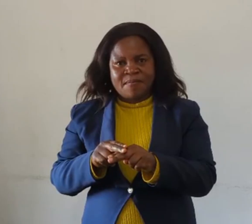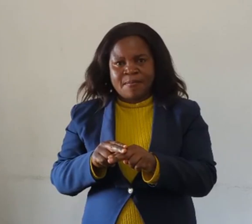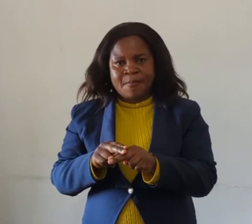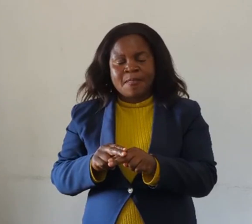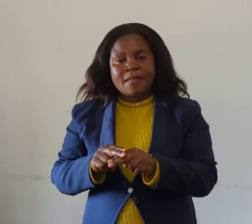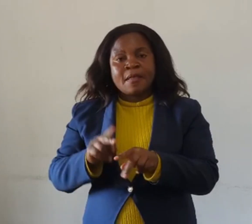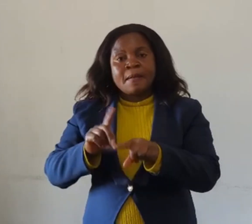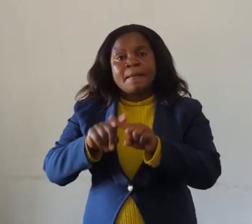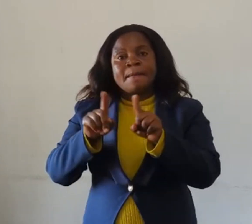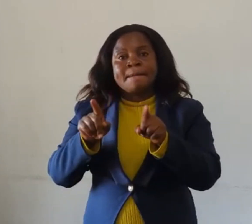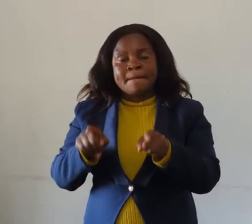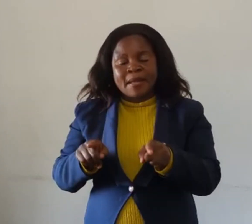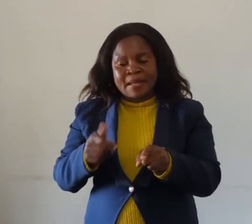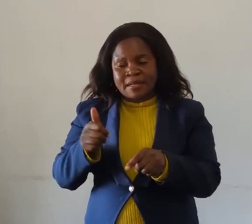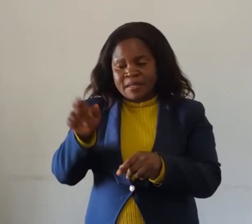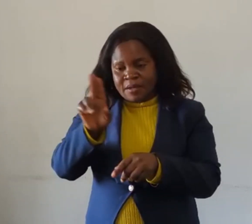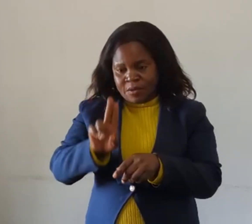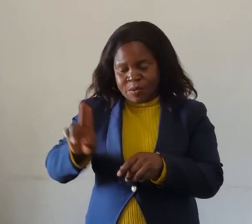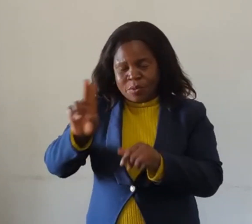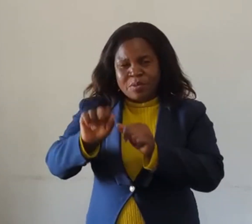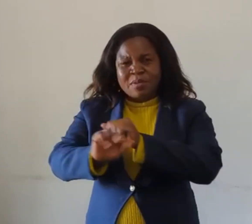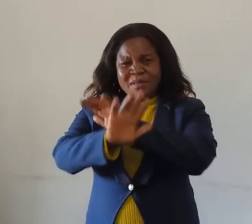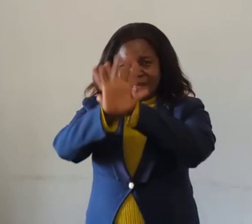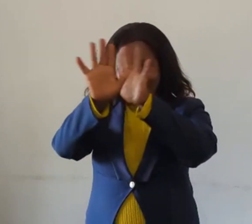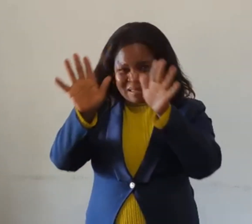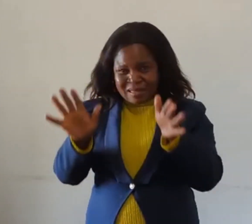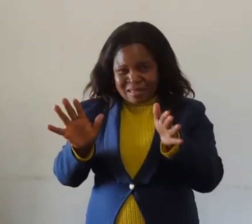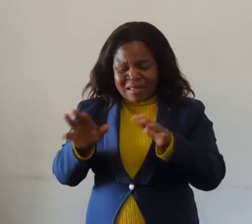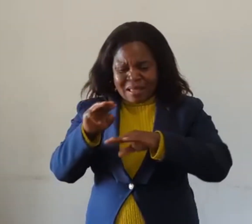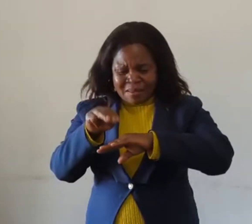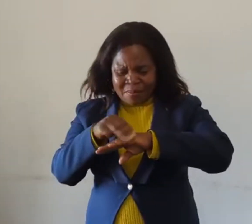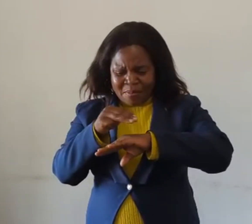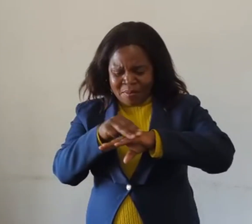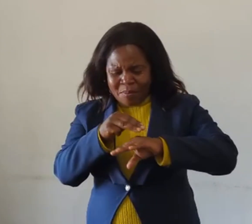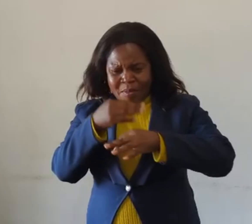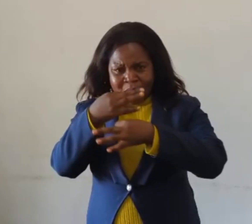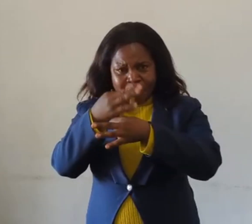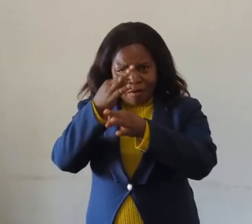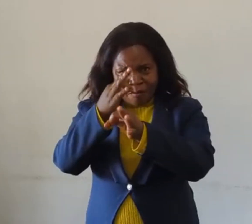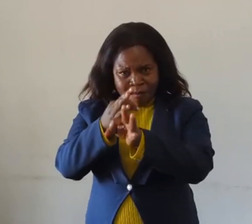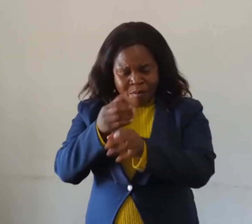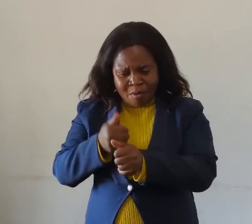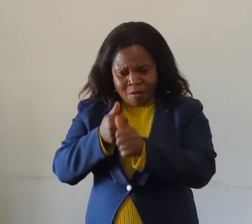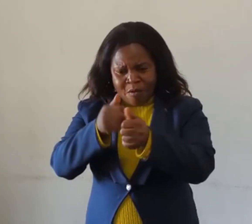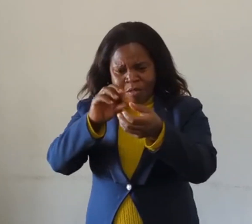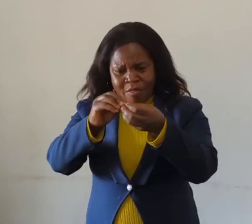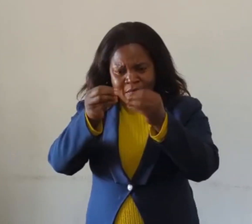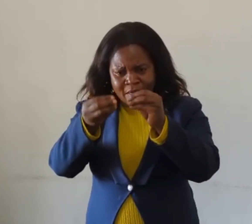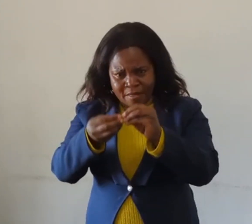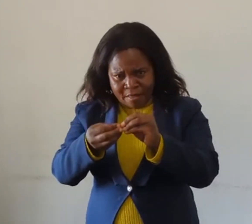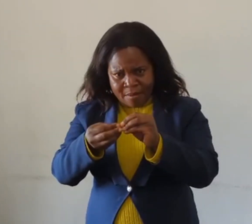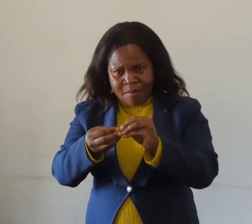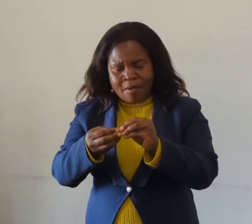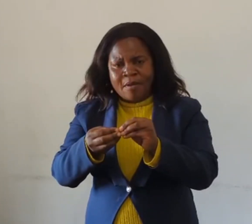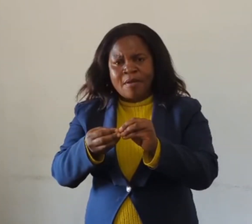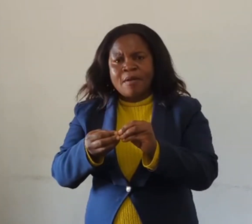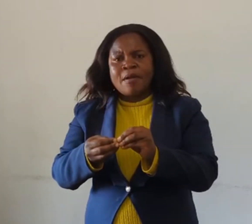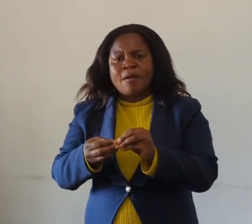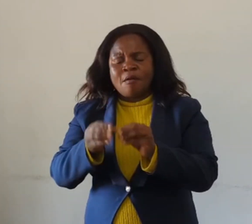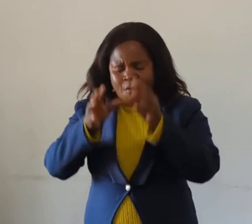Instead, it uses a clear mathematical formula based on the number of valid presidential votes won